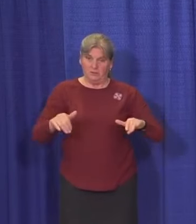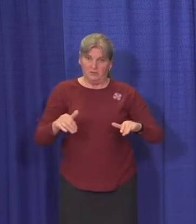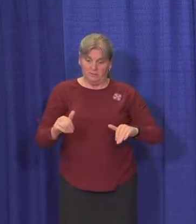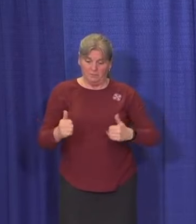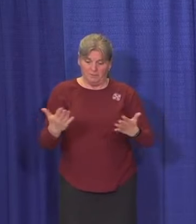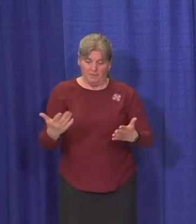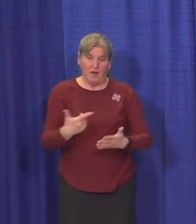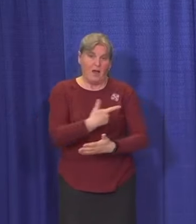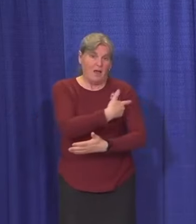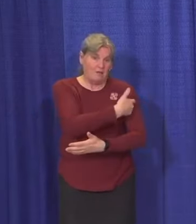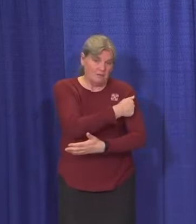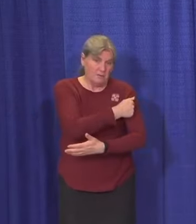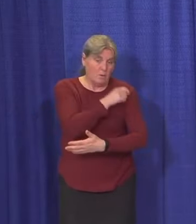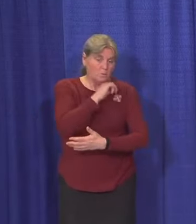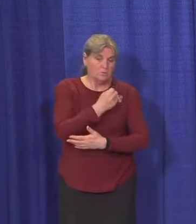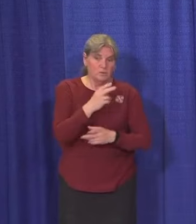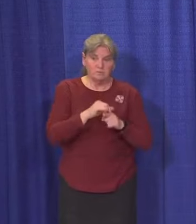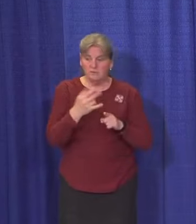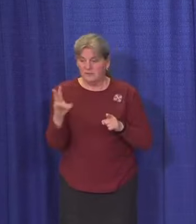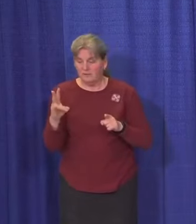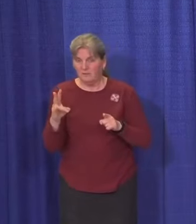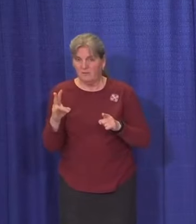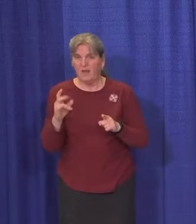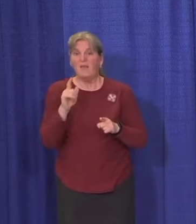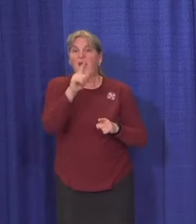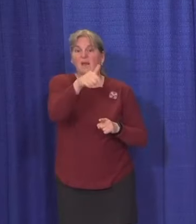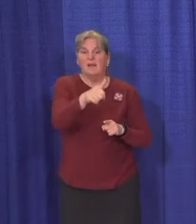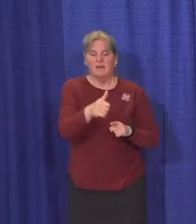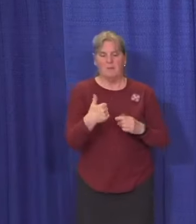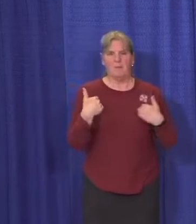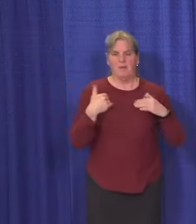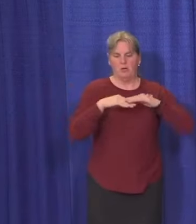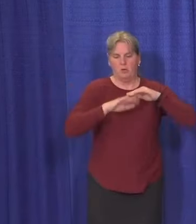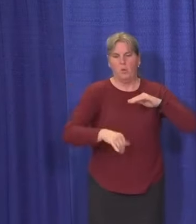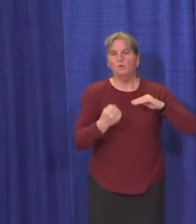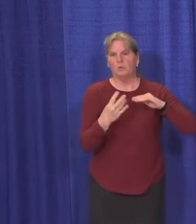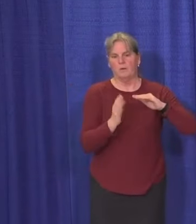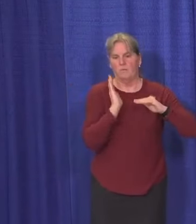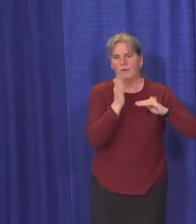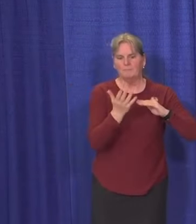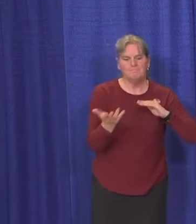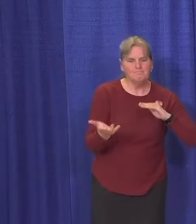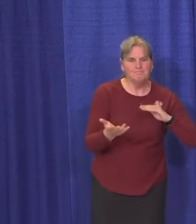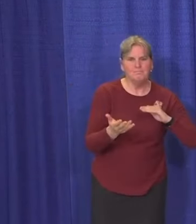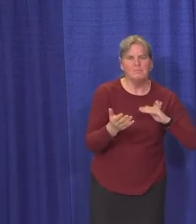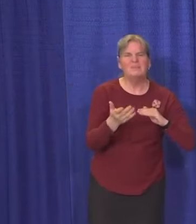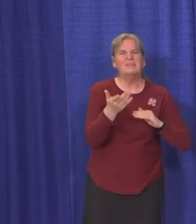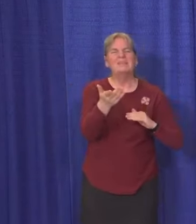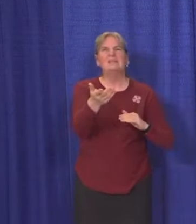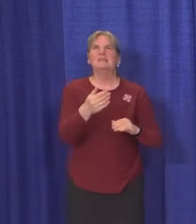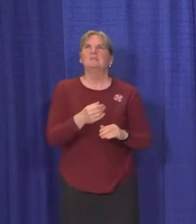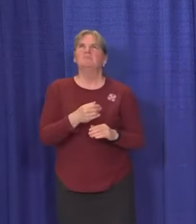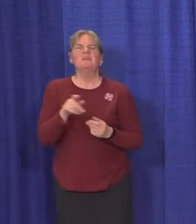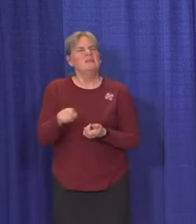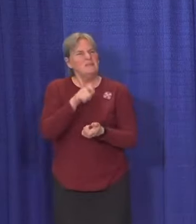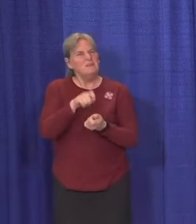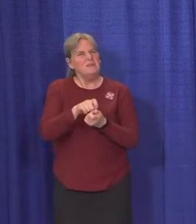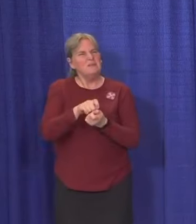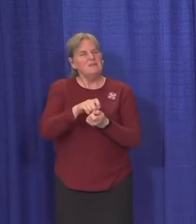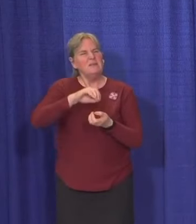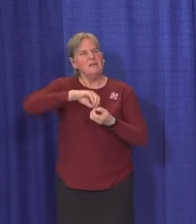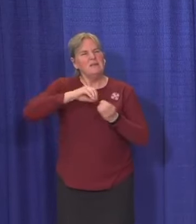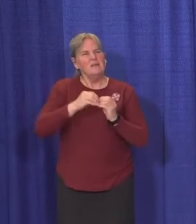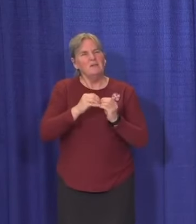our younger children. It's important to know that there is no one target number where we reach and then